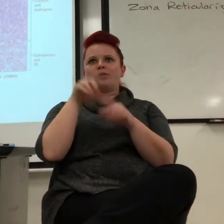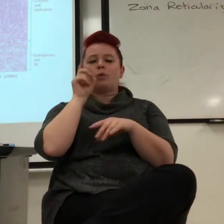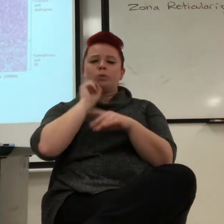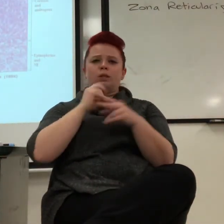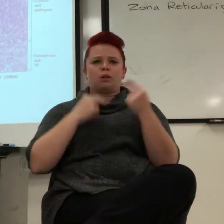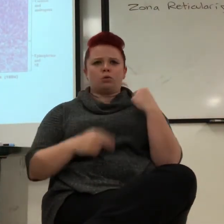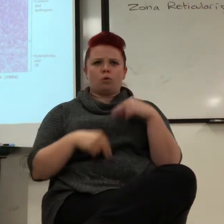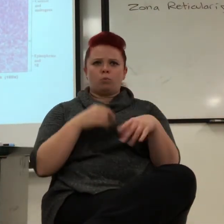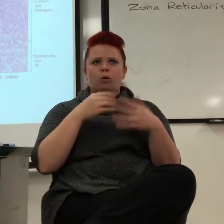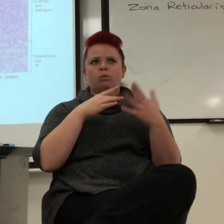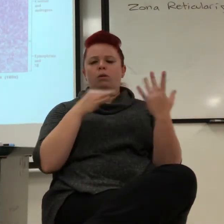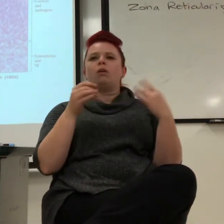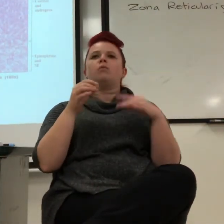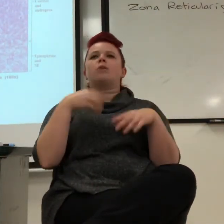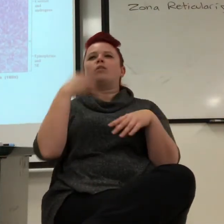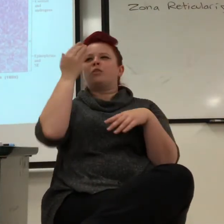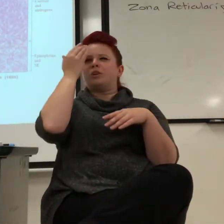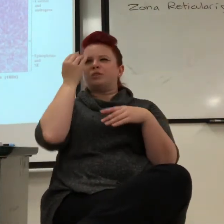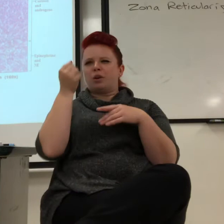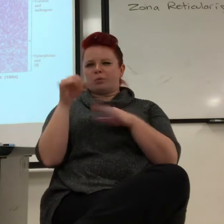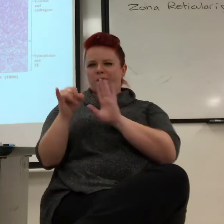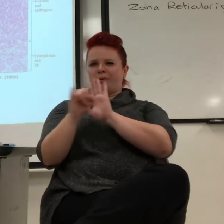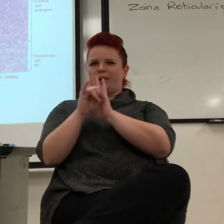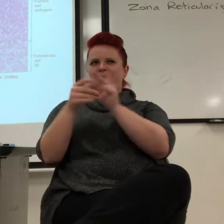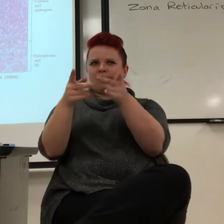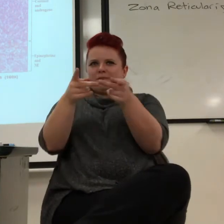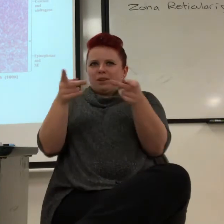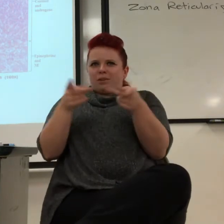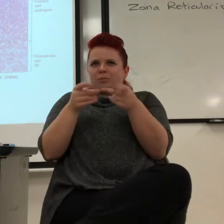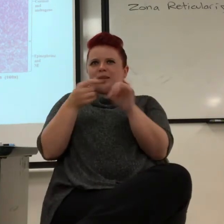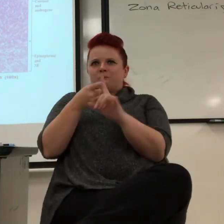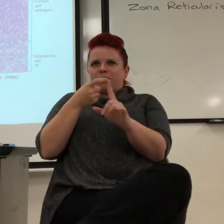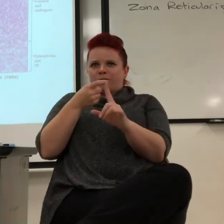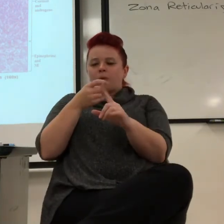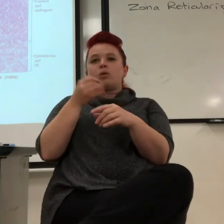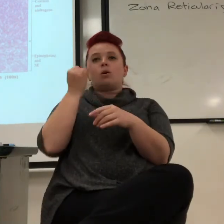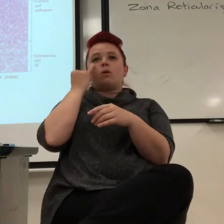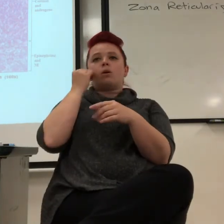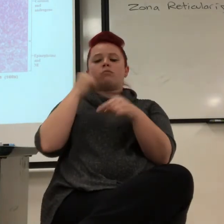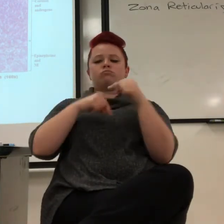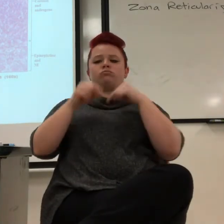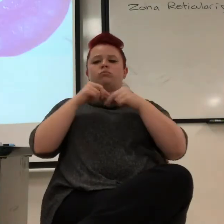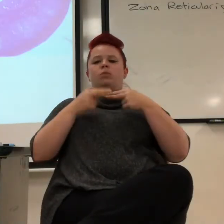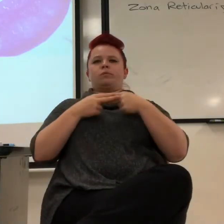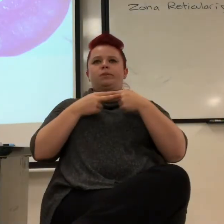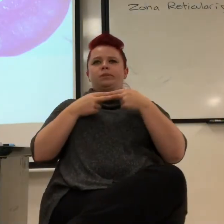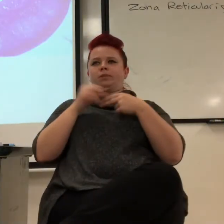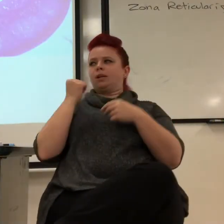So now that I taught the zones, if I go back to the previous slide,